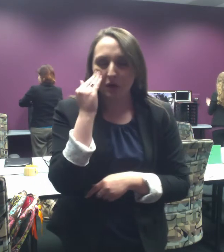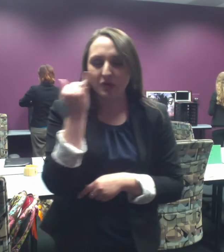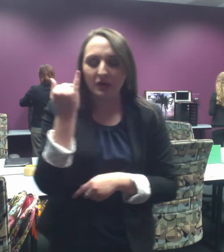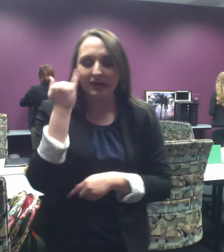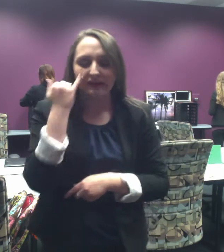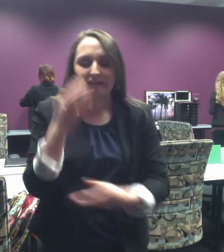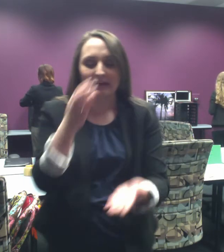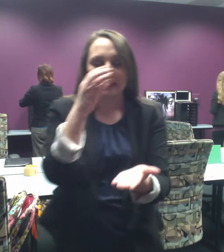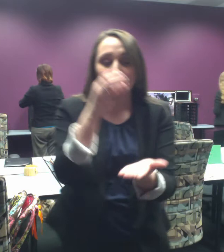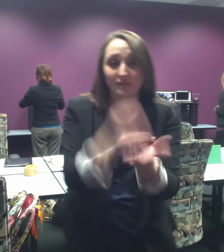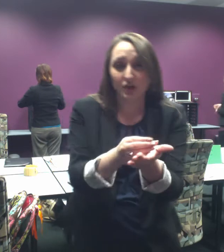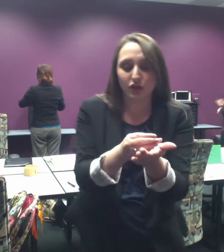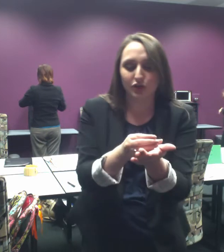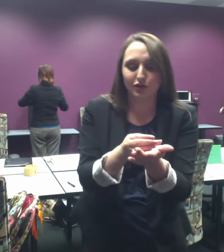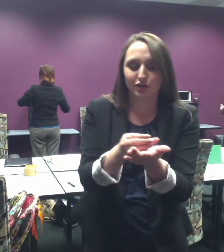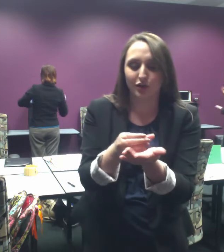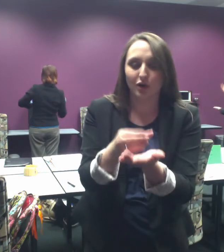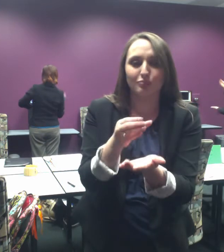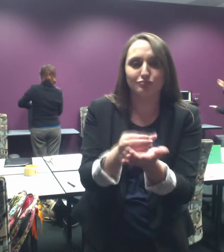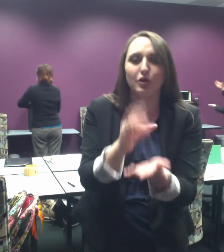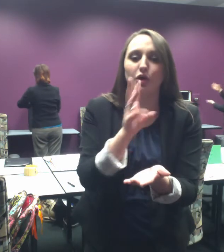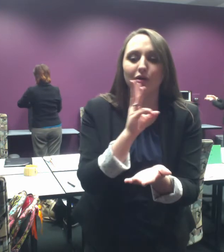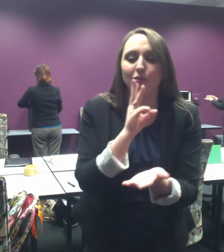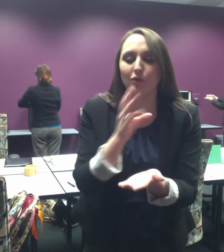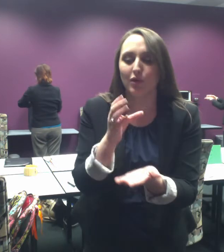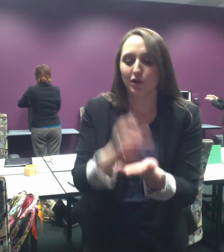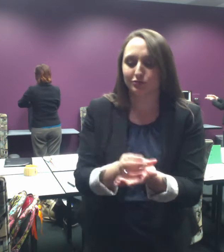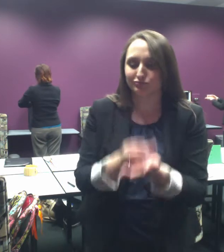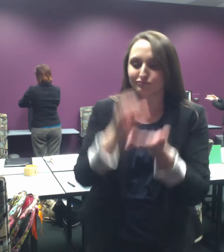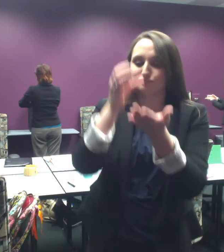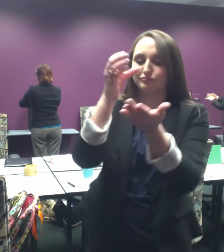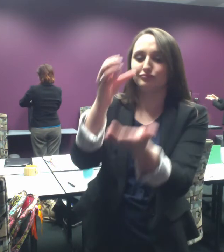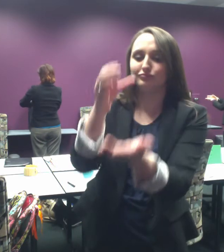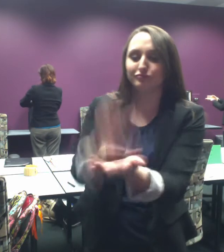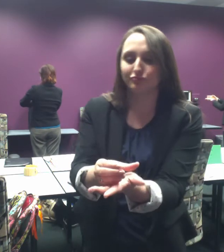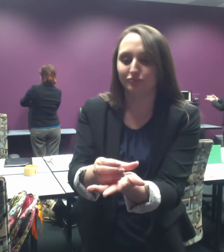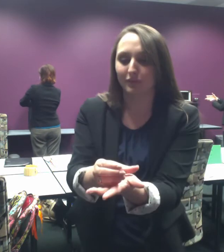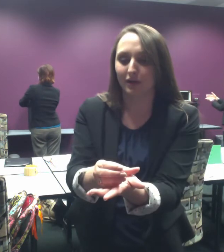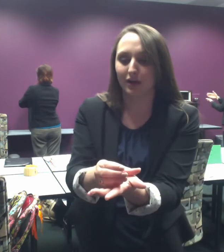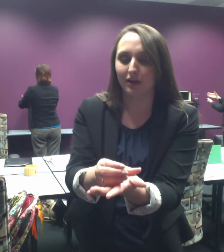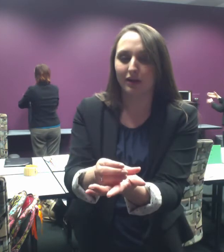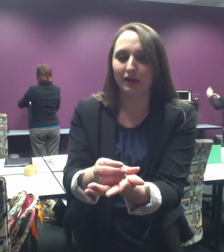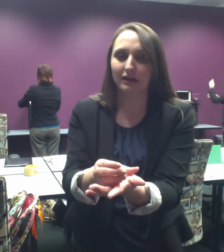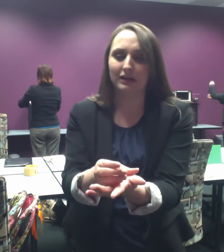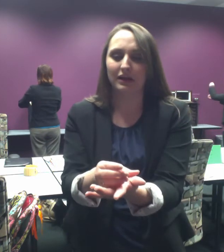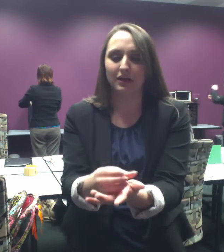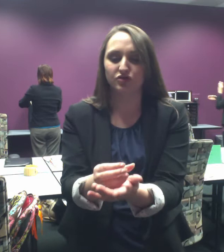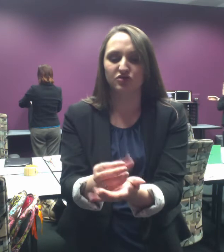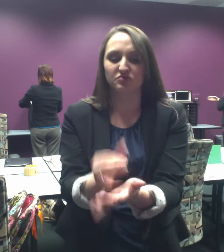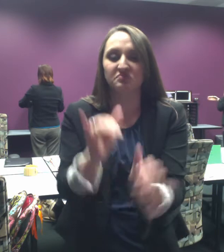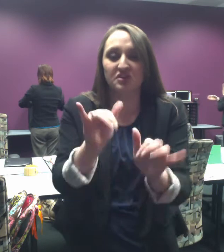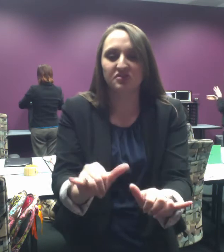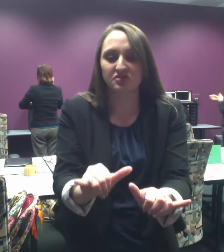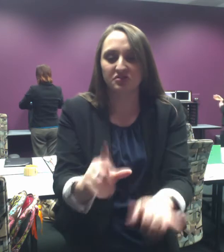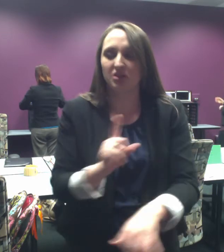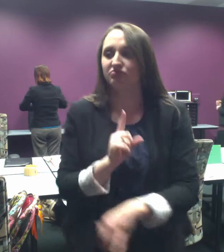of it. I did this, we'll do it here in just a little bit. One time I was talking about condensation in 4th grade. And I asked him, I told him,